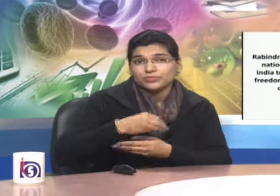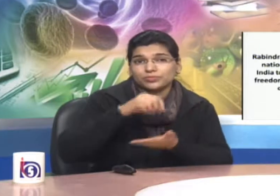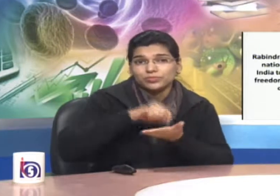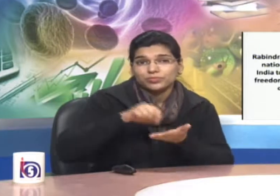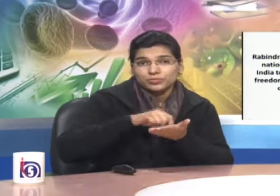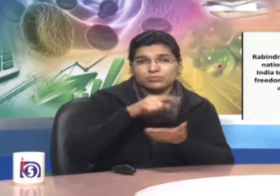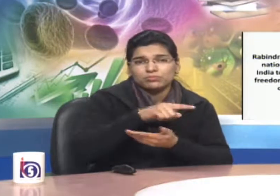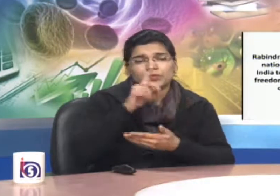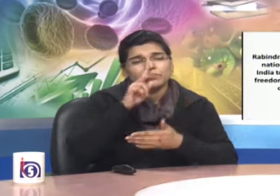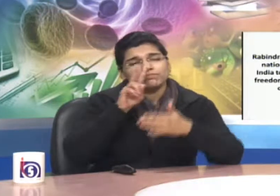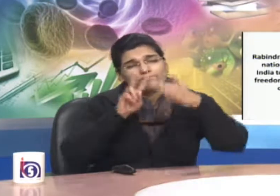Rabindranath Tagore,